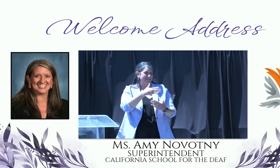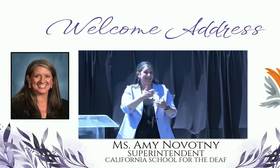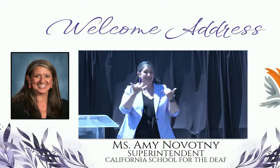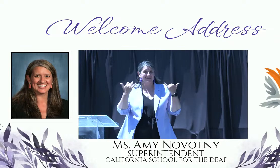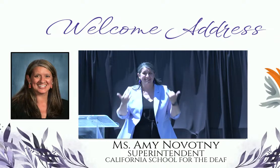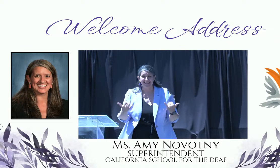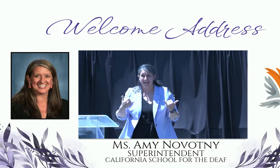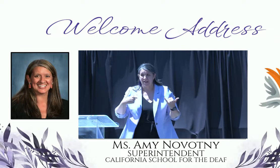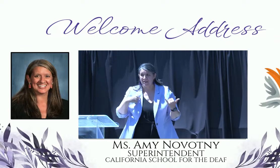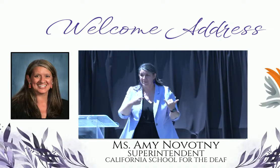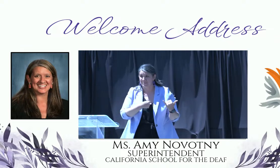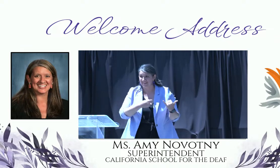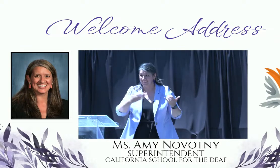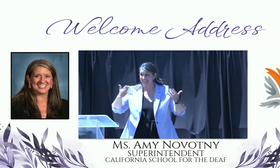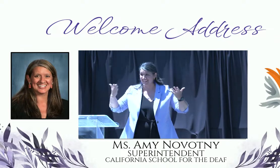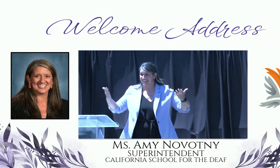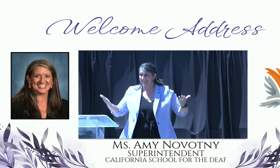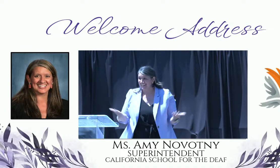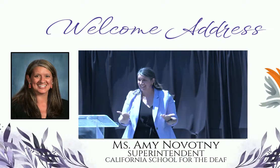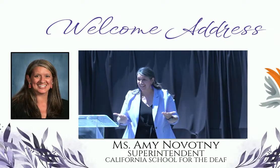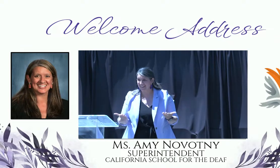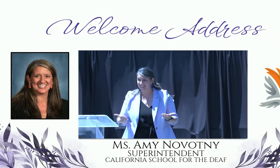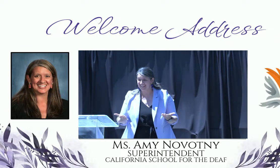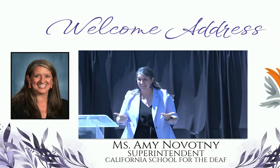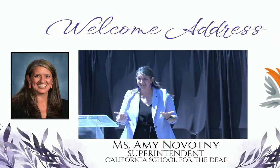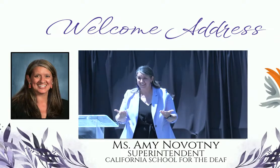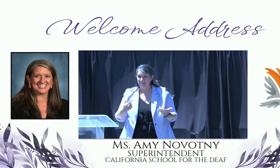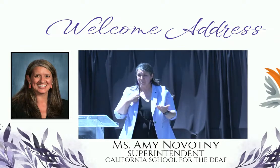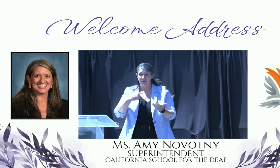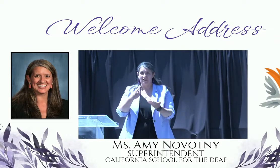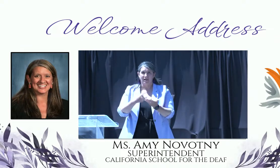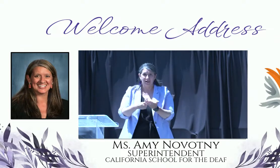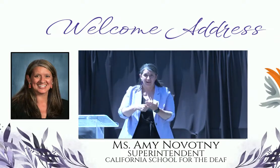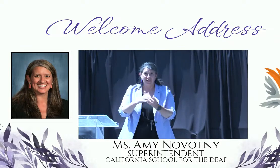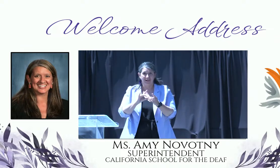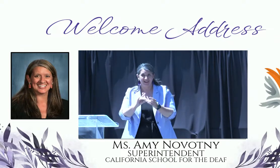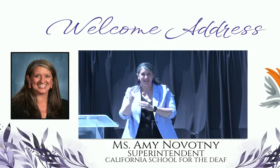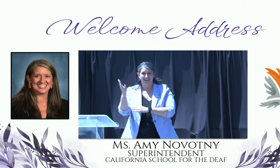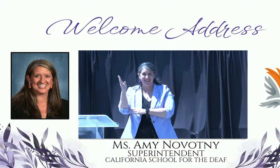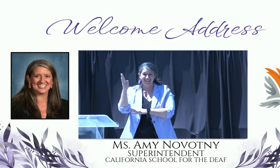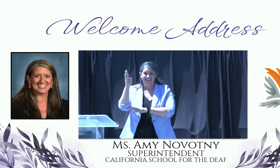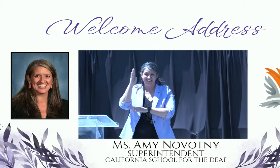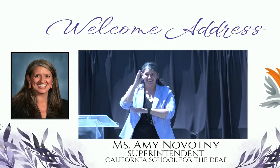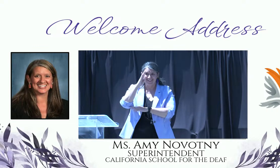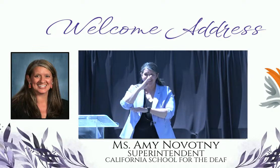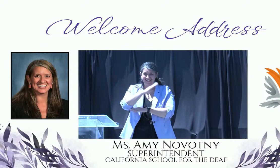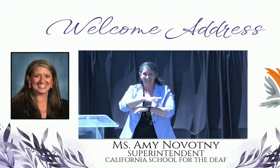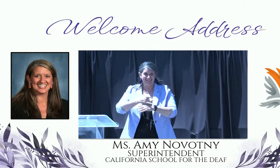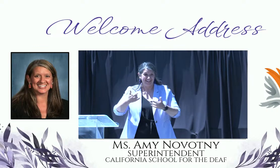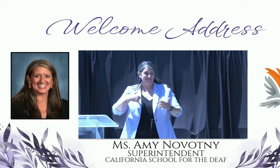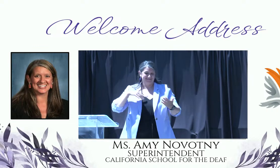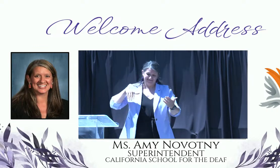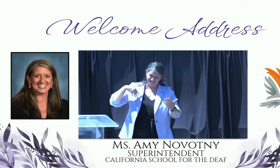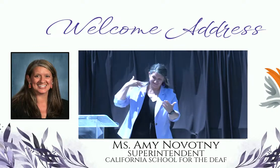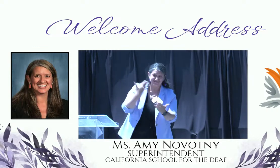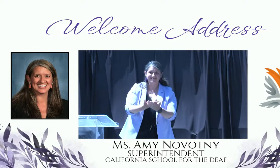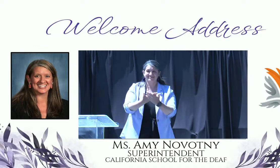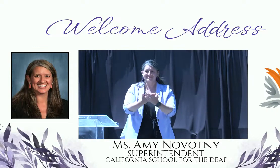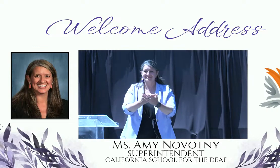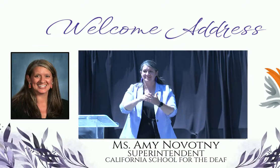anthem. Thank you so much. It was so beautiful. I can't believe it. We're here. We have been discussing things all day, and